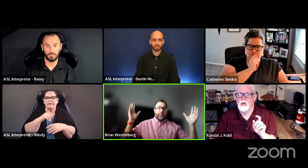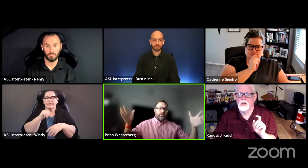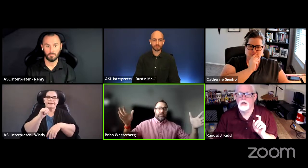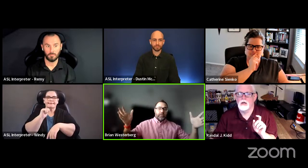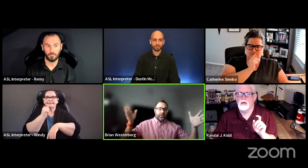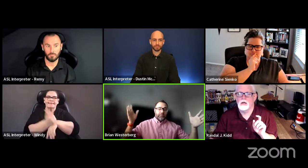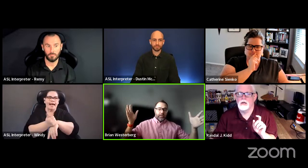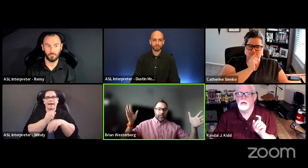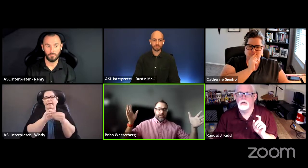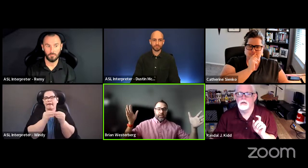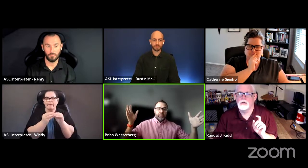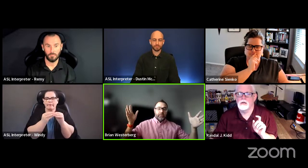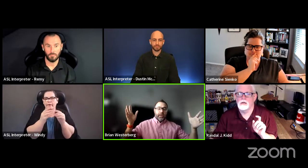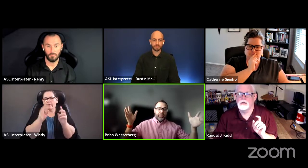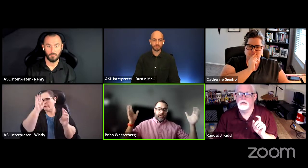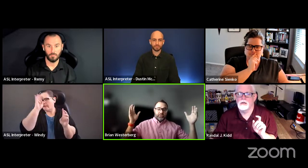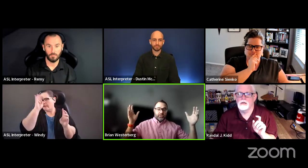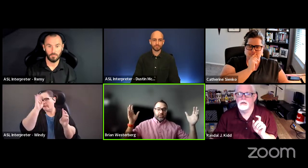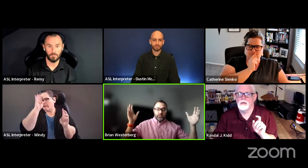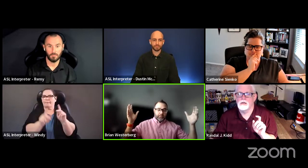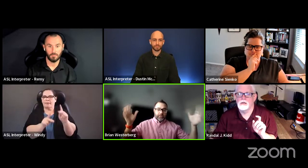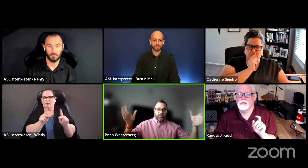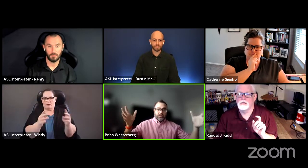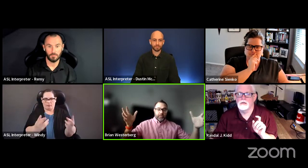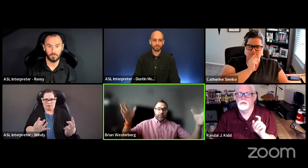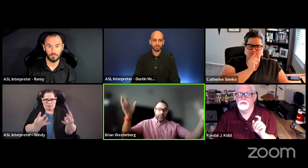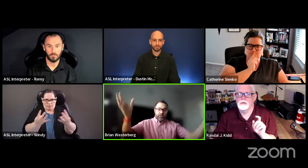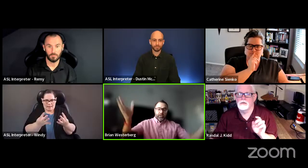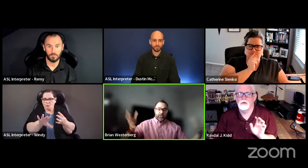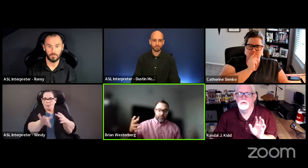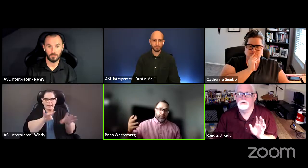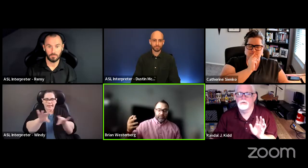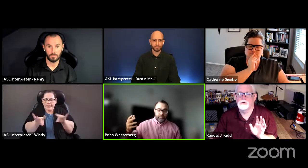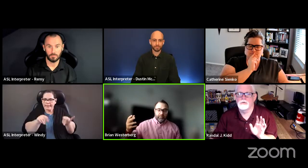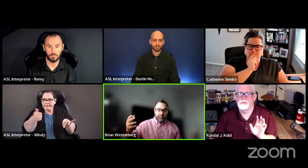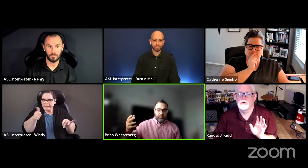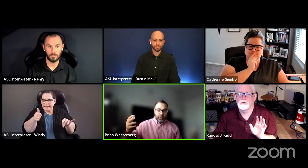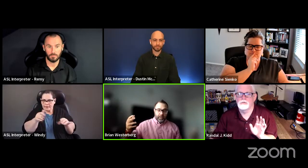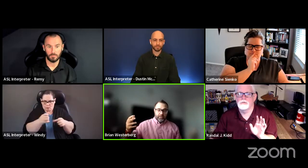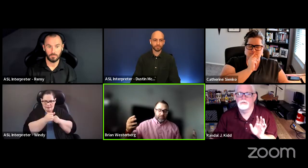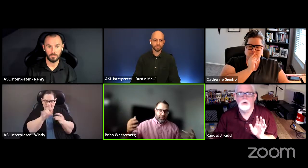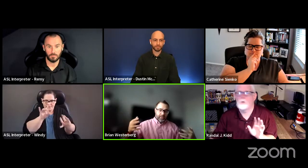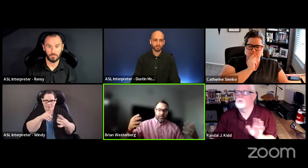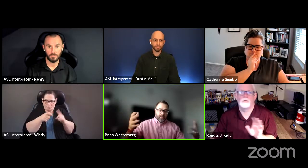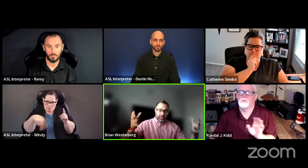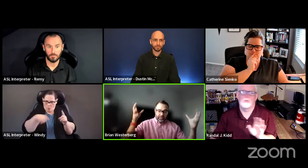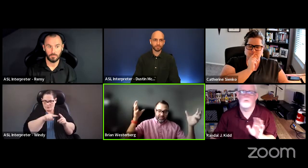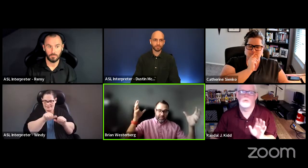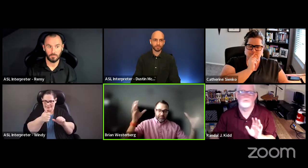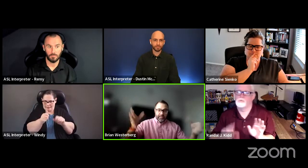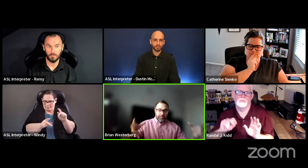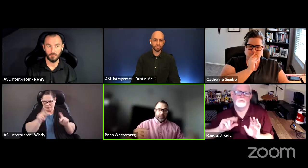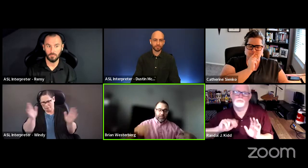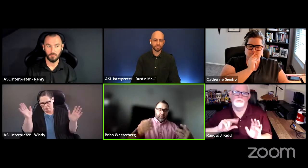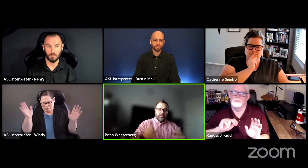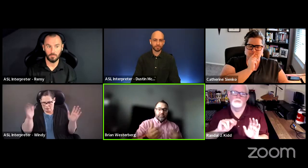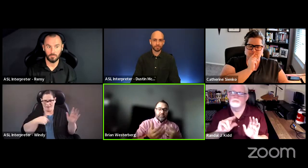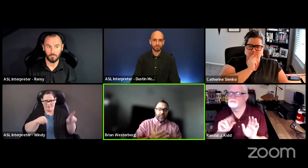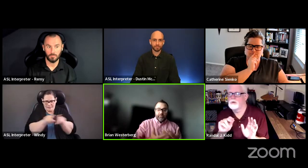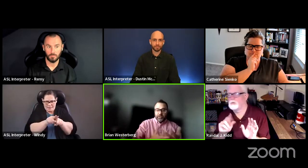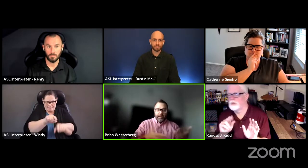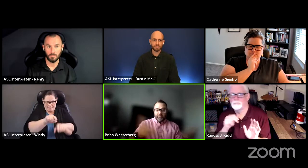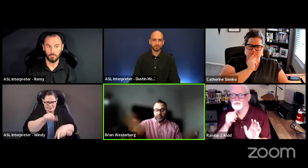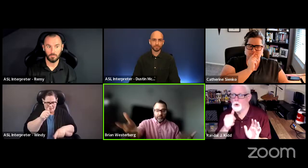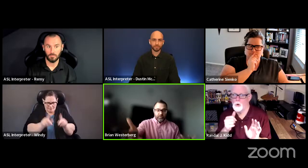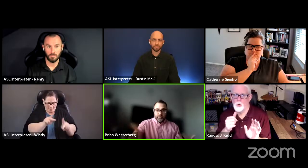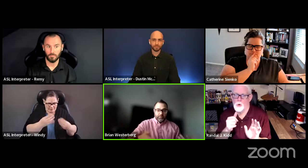10 people in the community, and those you pick those 10 people and you get the feedback from them, right? So then you have the same 10 people giving the